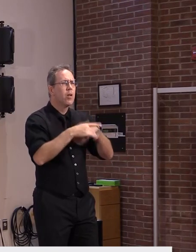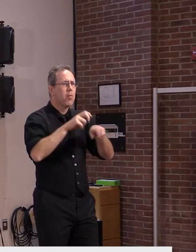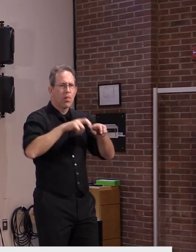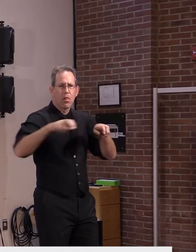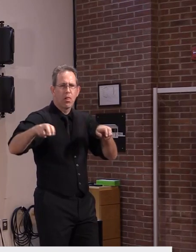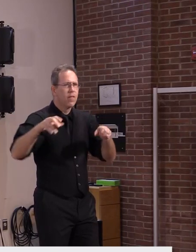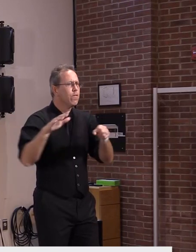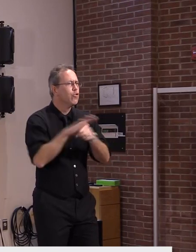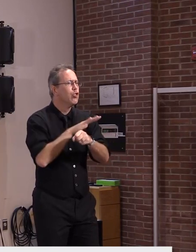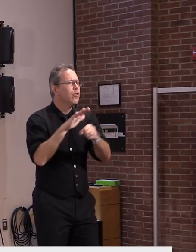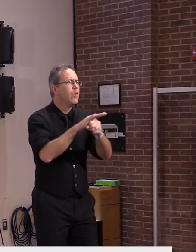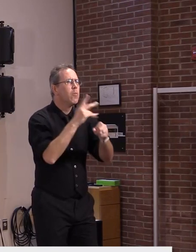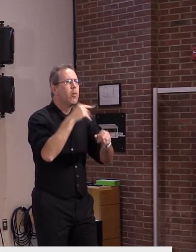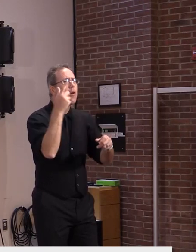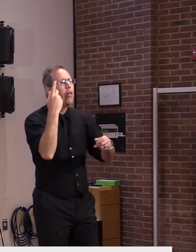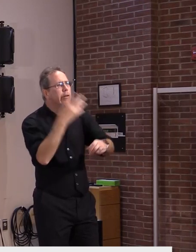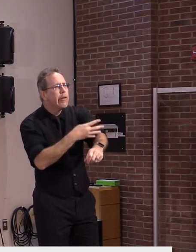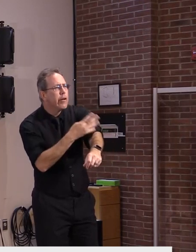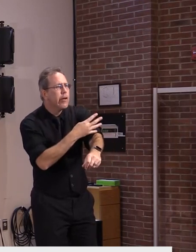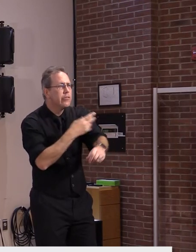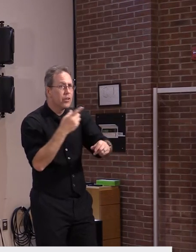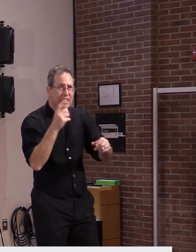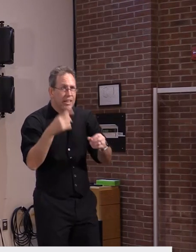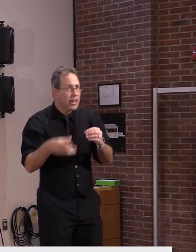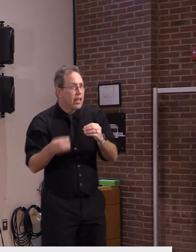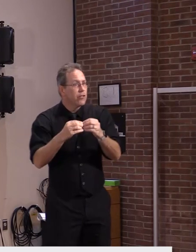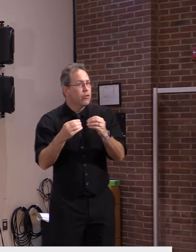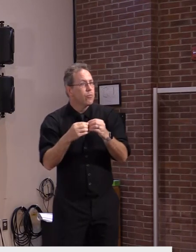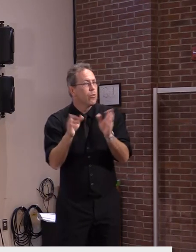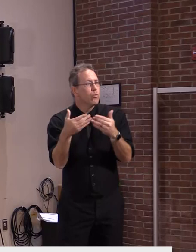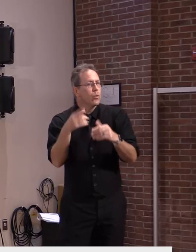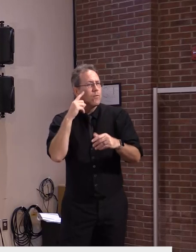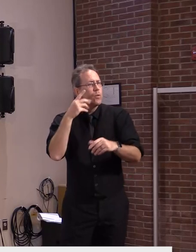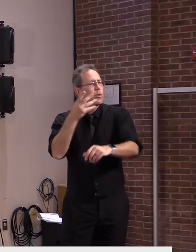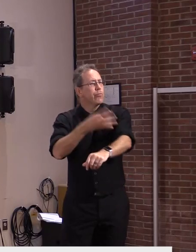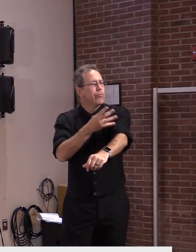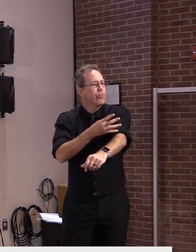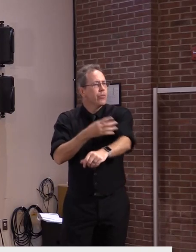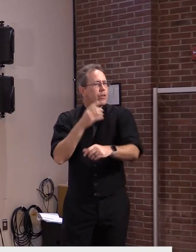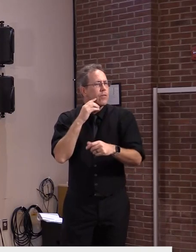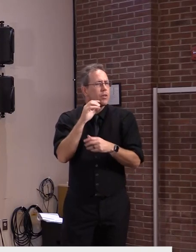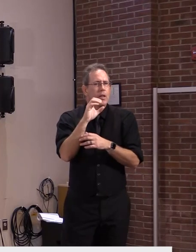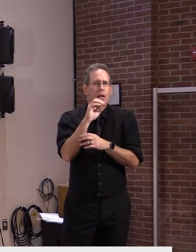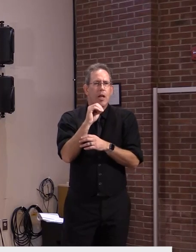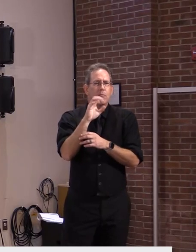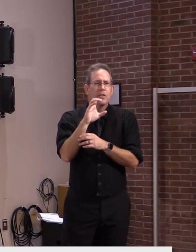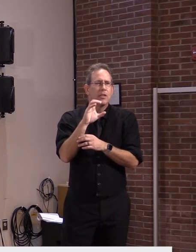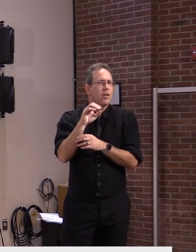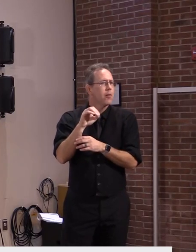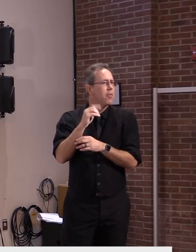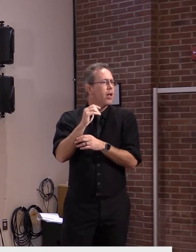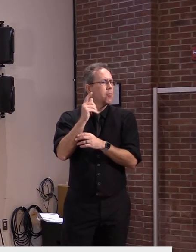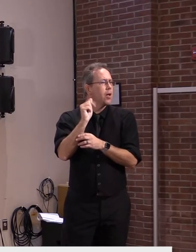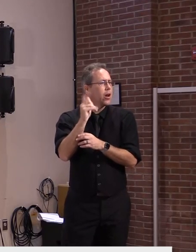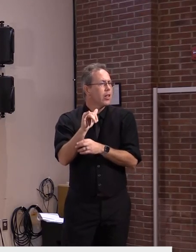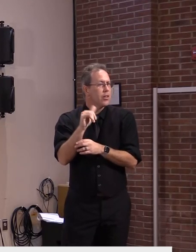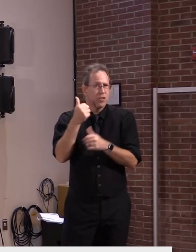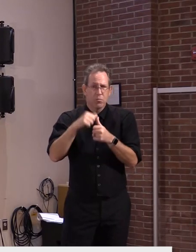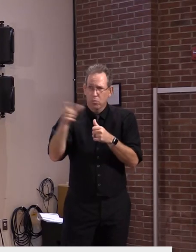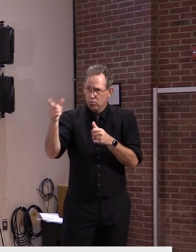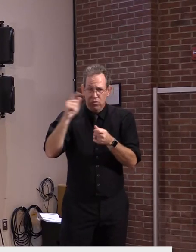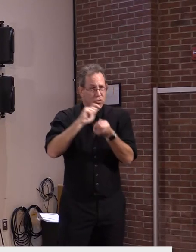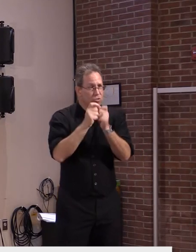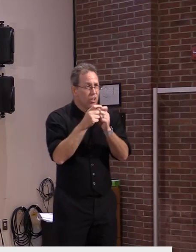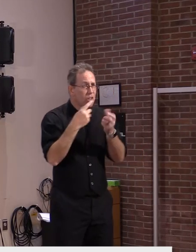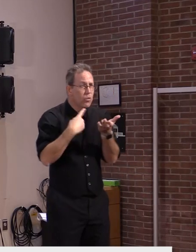months to make you think that this is an appropriate treatment for Vermonters with moderate or severe